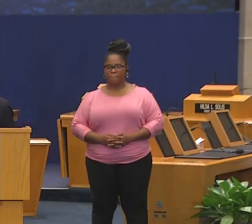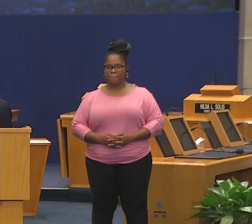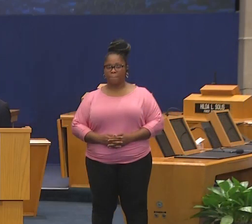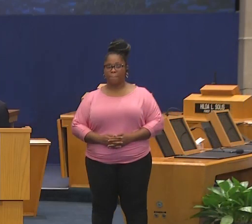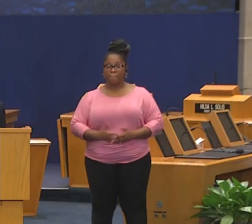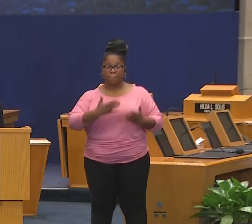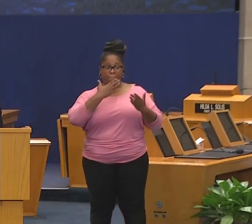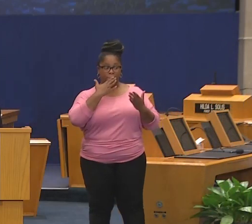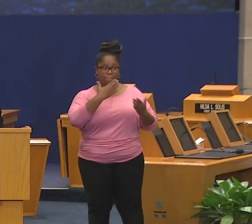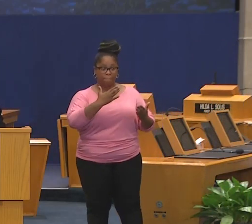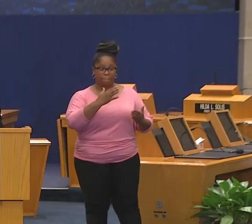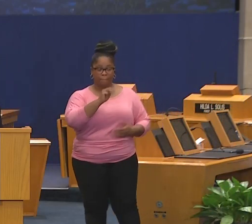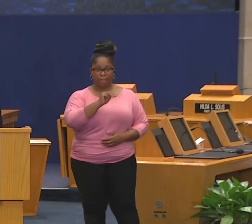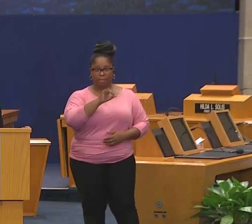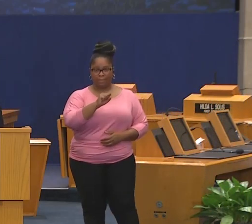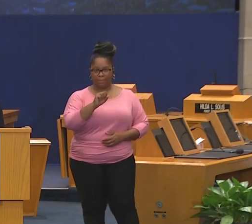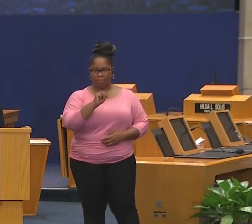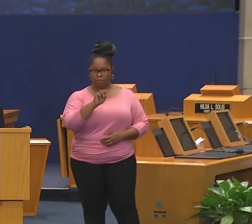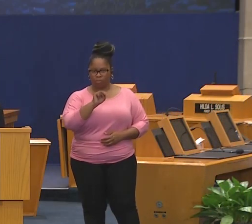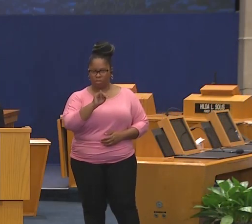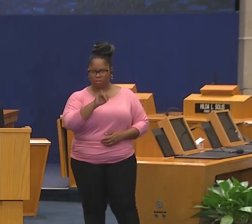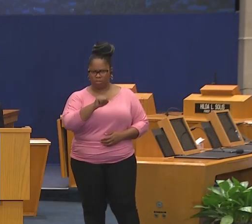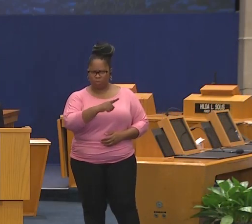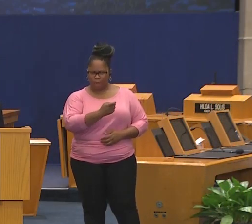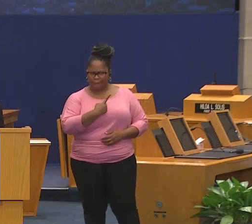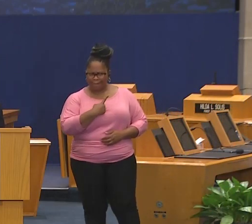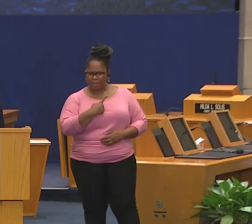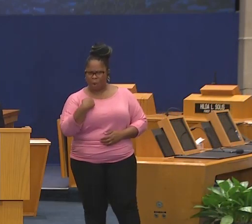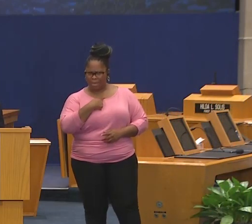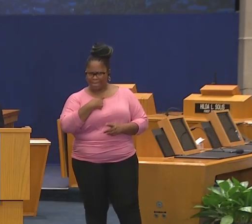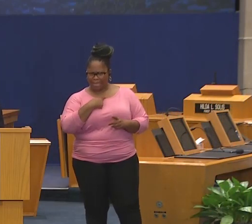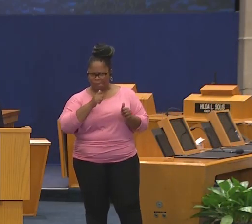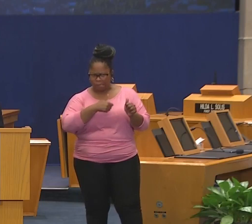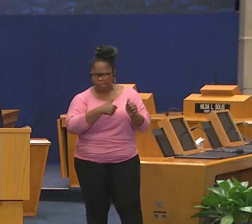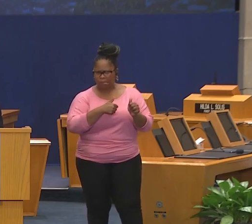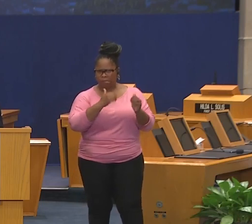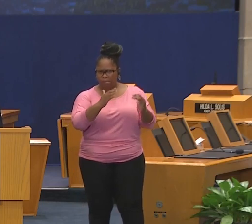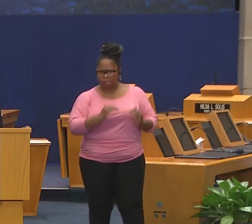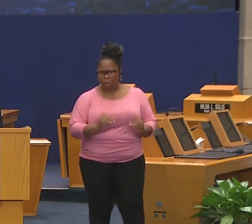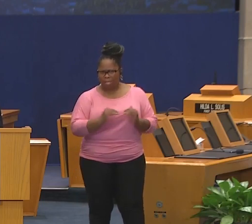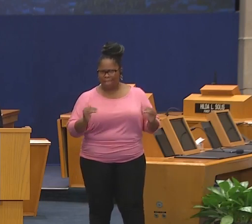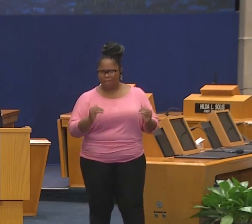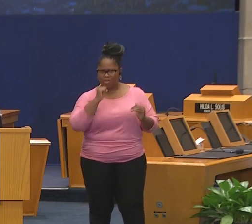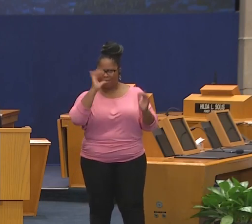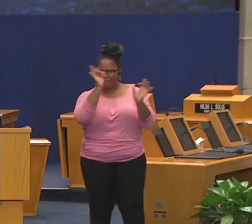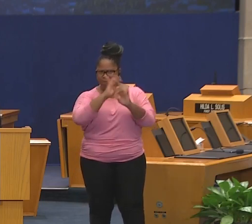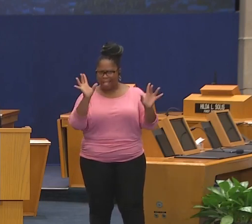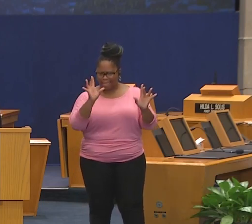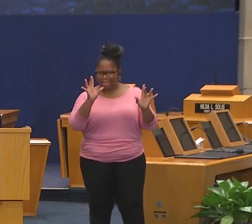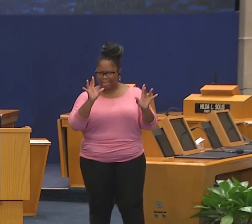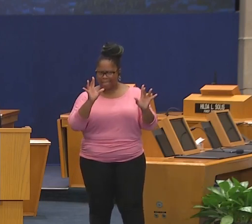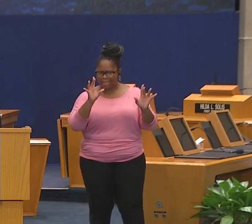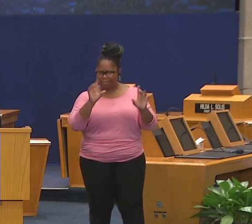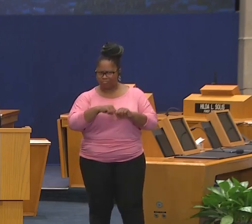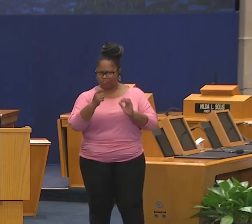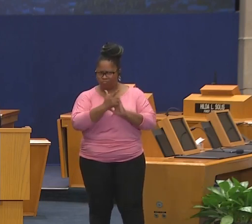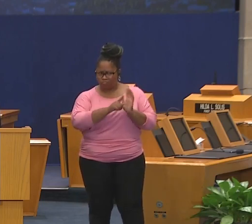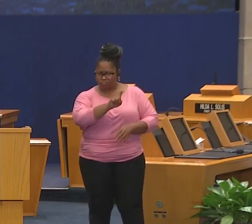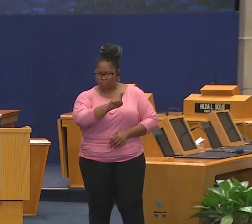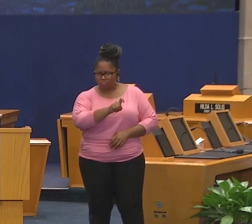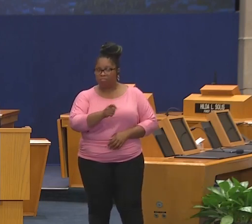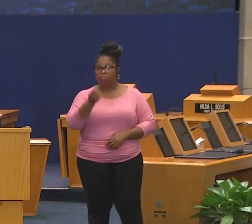Thank you, Ms. Munoz. I believe the question was, are we pursuing nonviolent low-level offenses? Here's what we're doing. The justice system